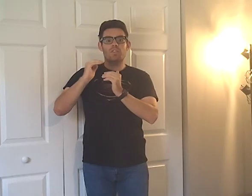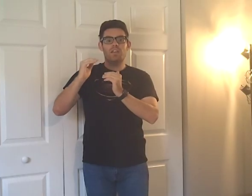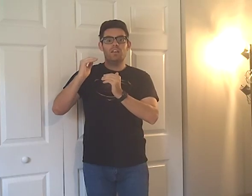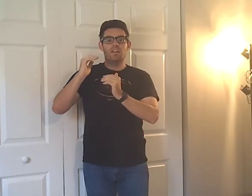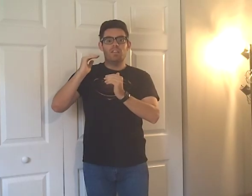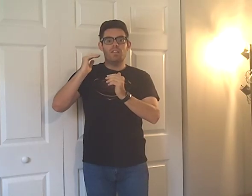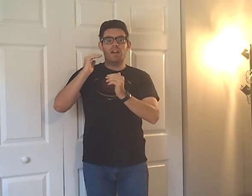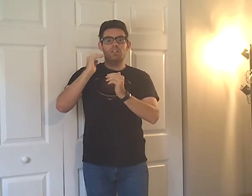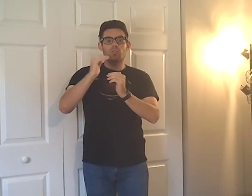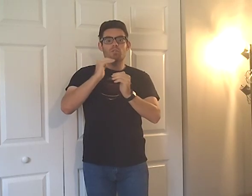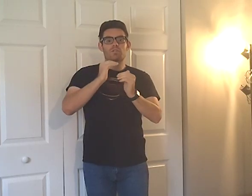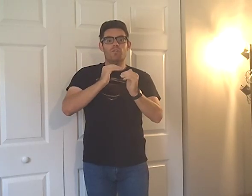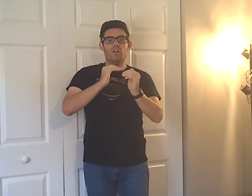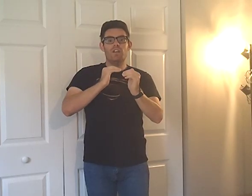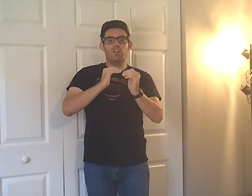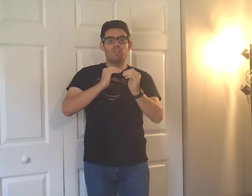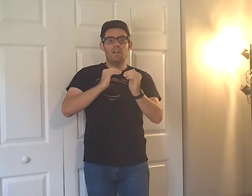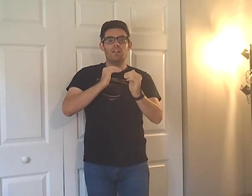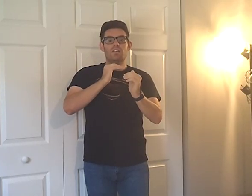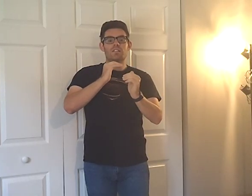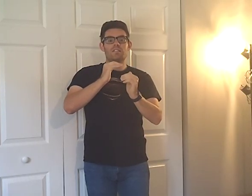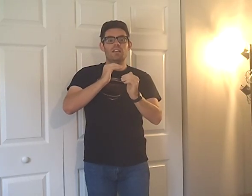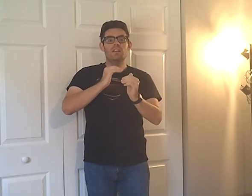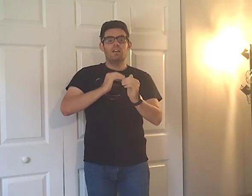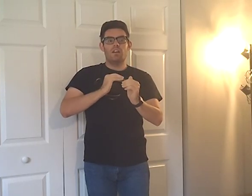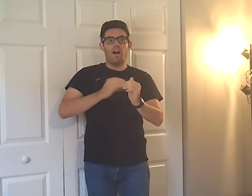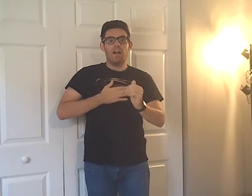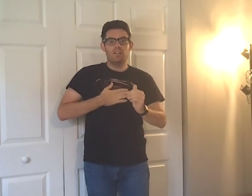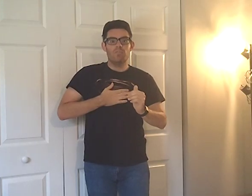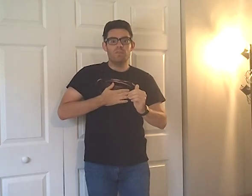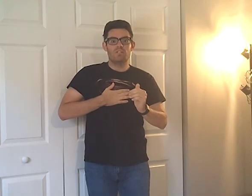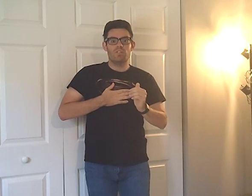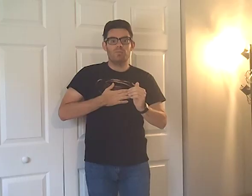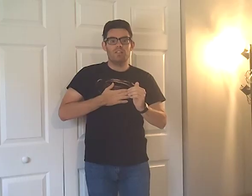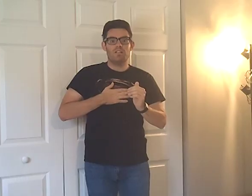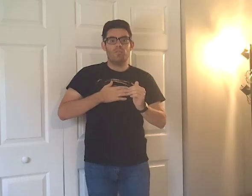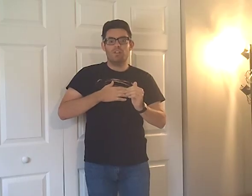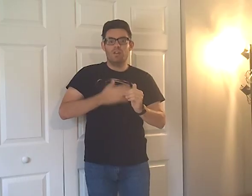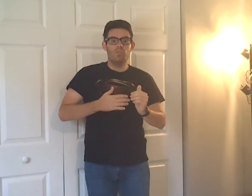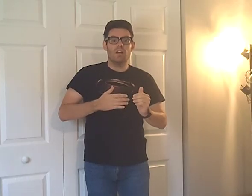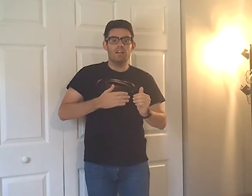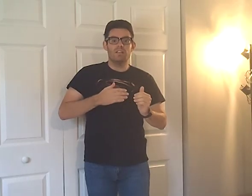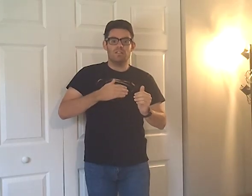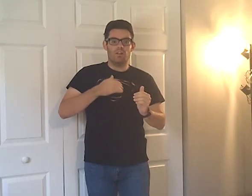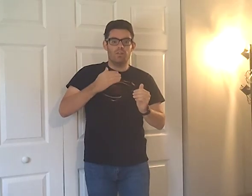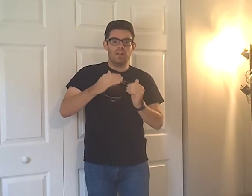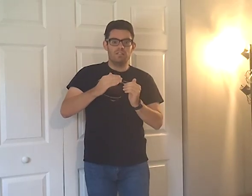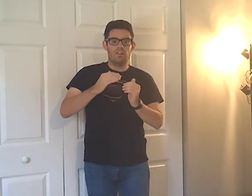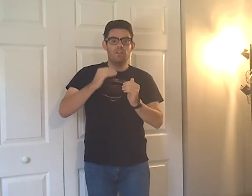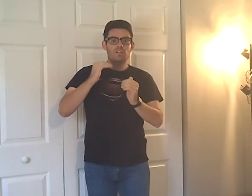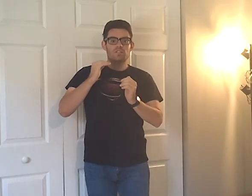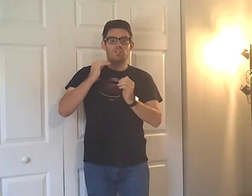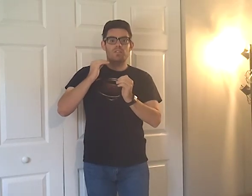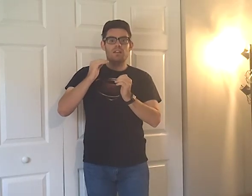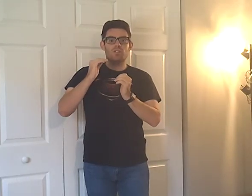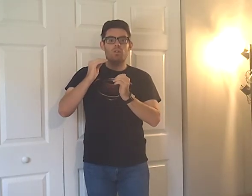thing, that is also very entertaining to see. Now, I love mysteries myself and like whodunits and all that stuff, so that's